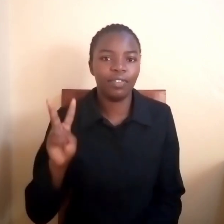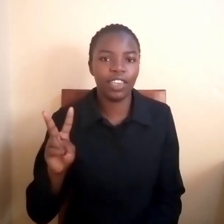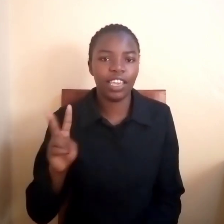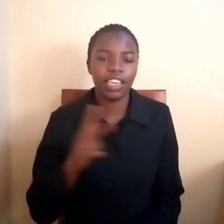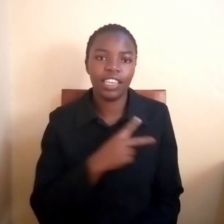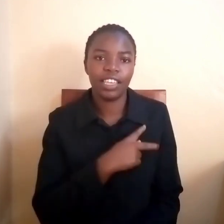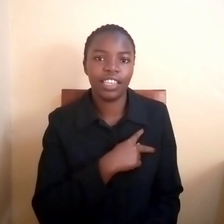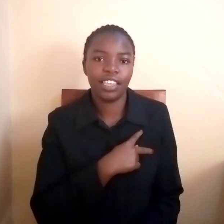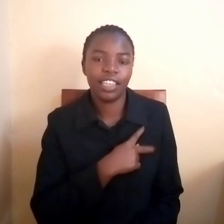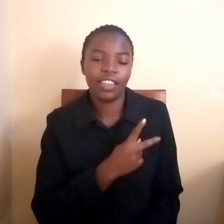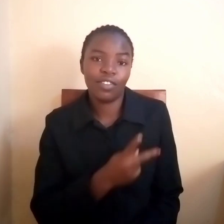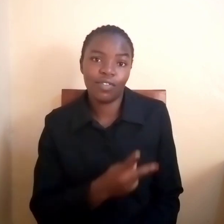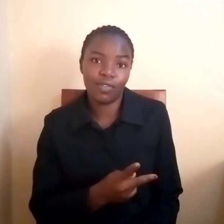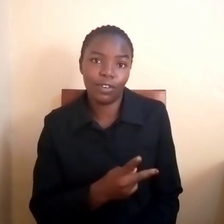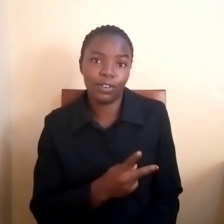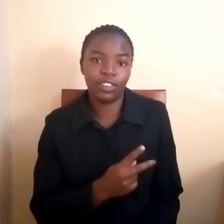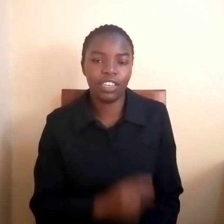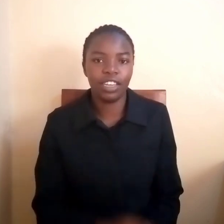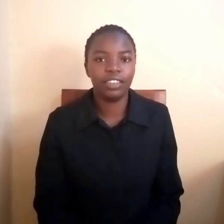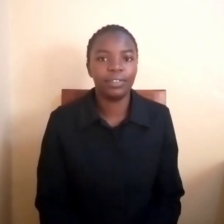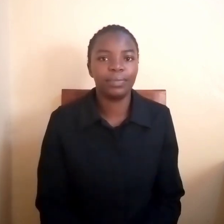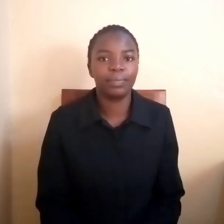V, volunteer,